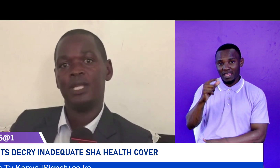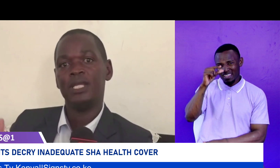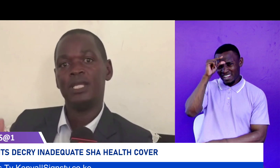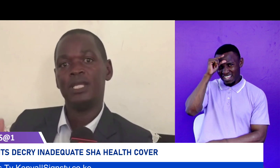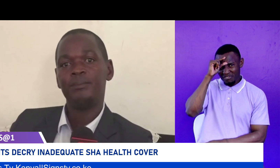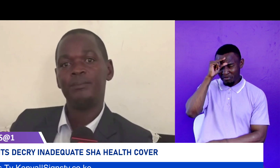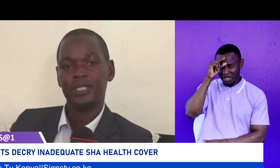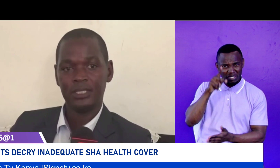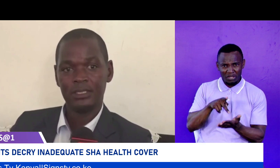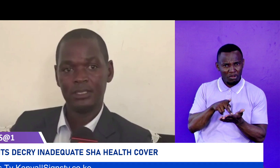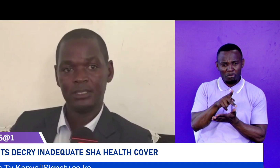haiwalipi